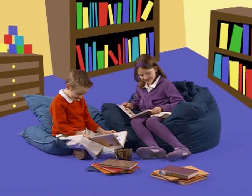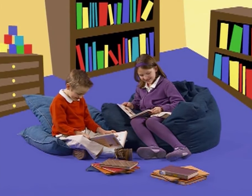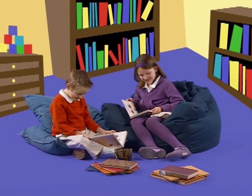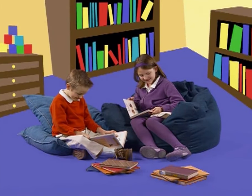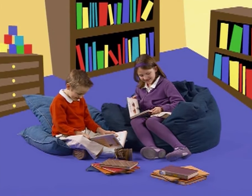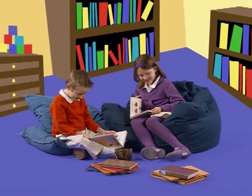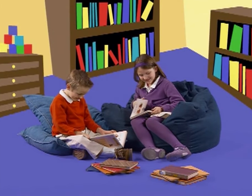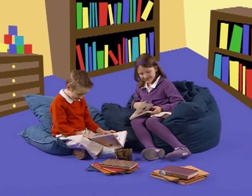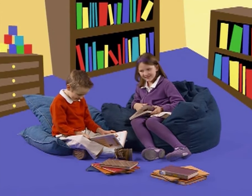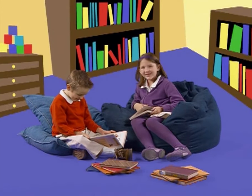Quiet center.